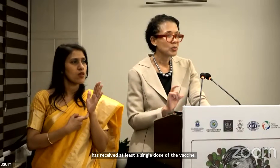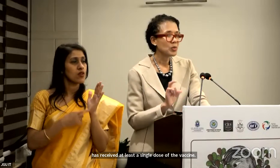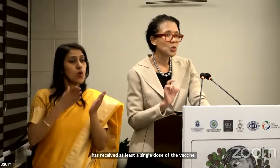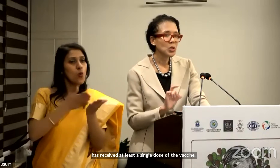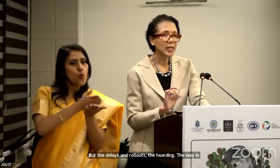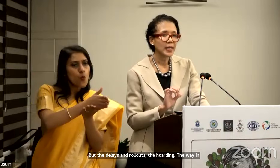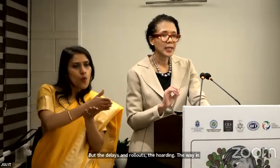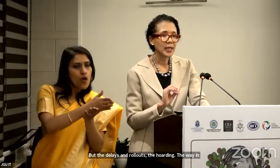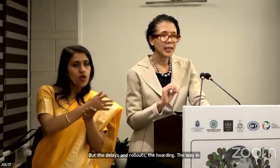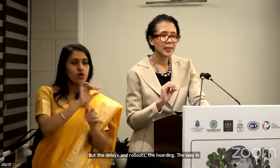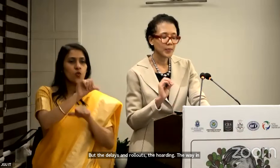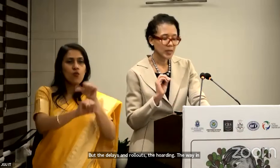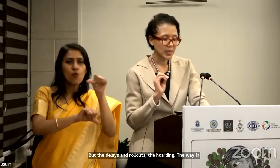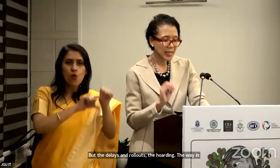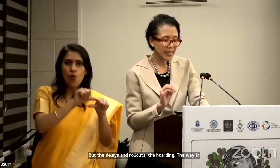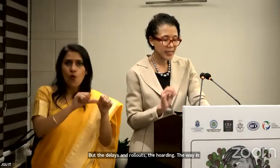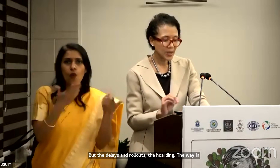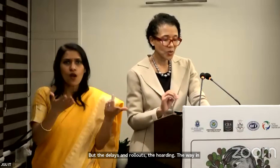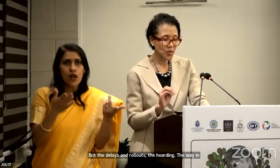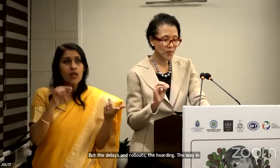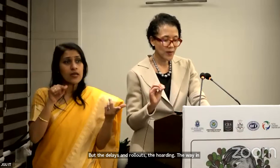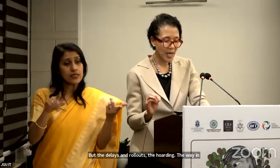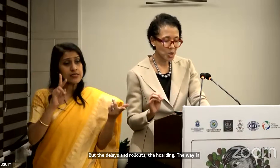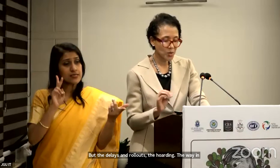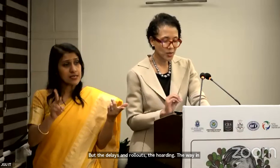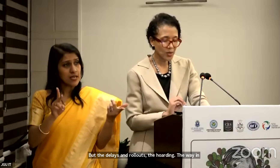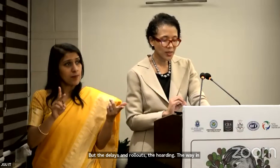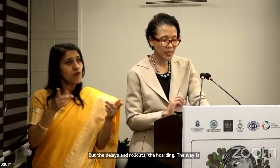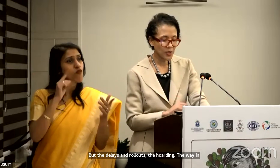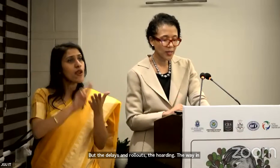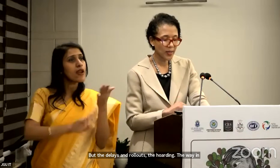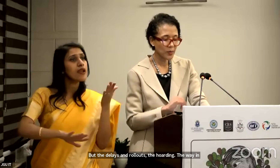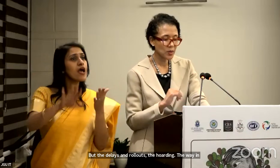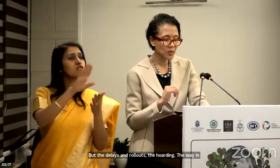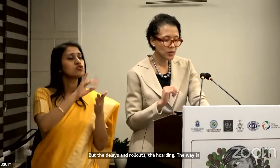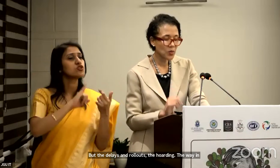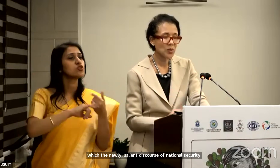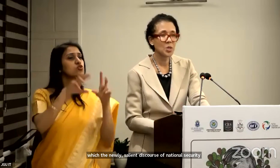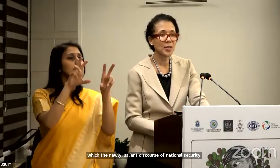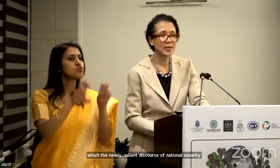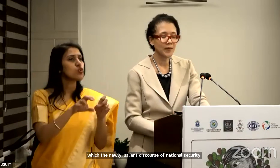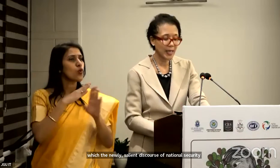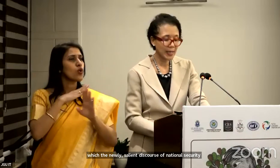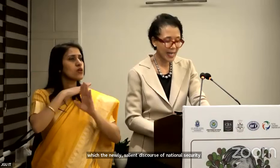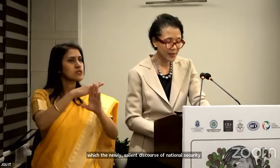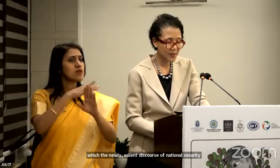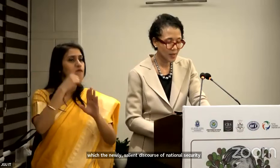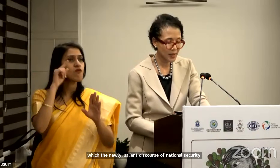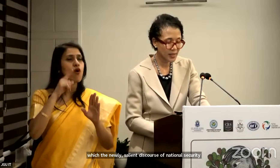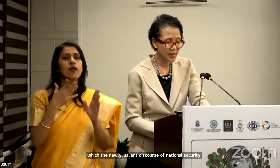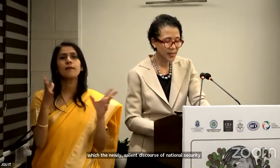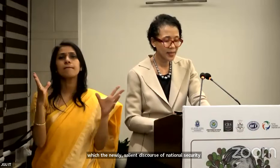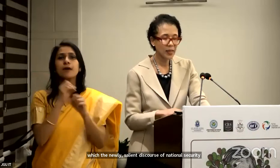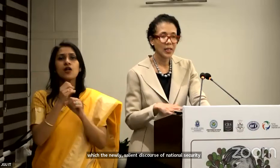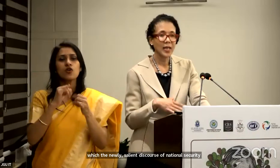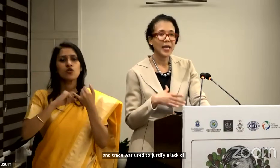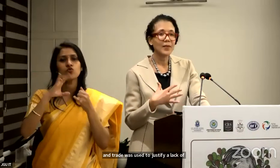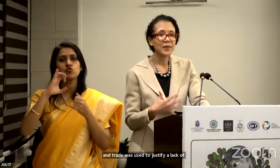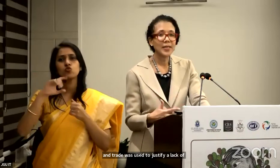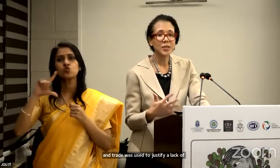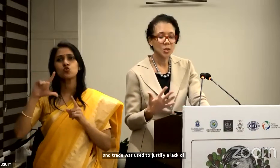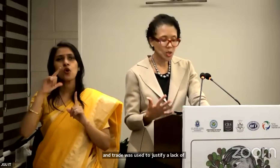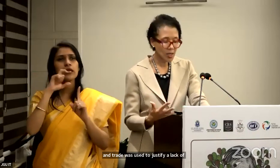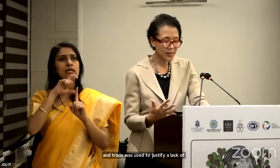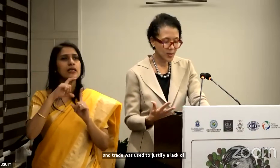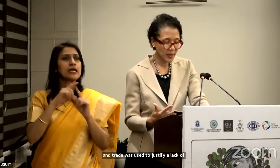in which a newly salient discourse of national security and trade was used to justify a lack of solidarity have